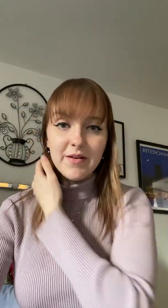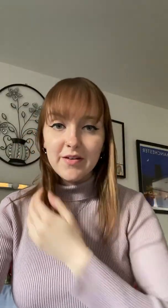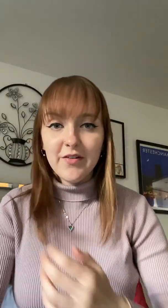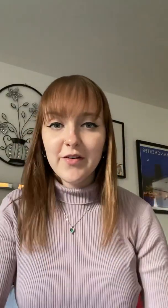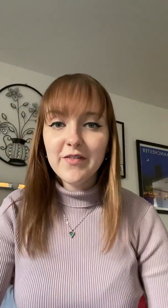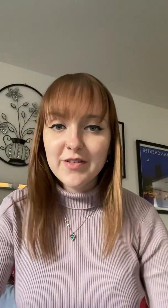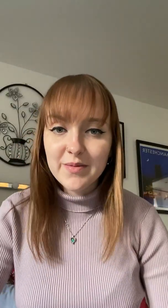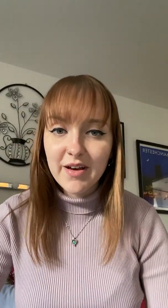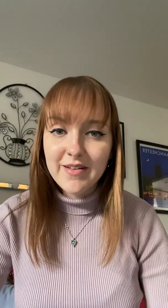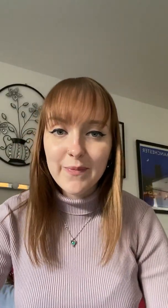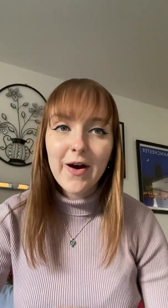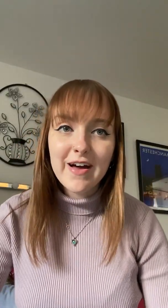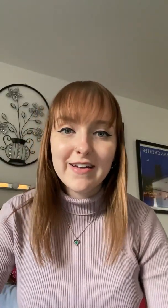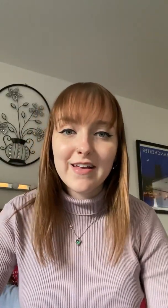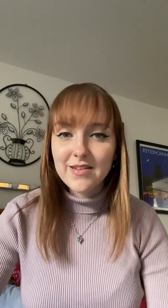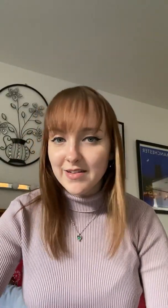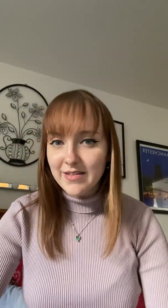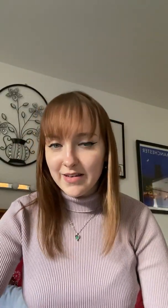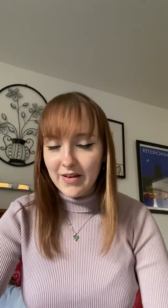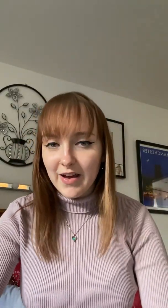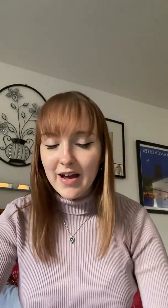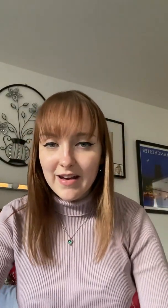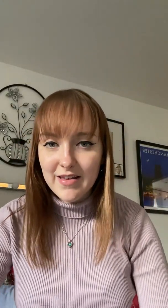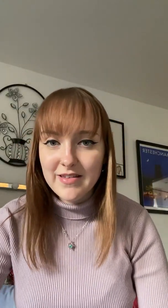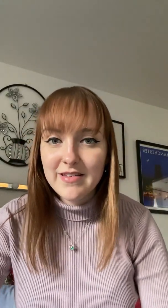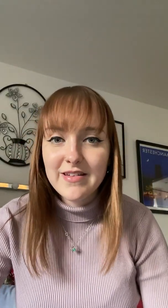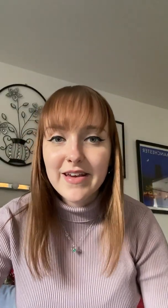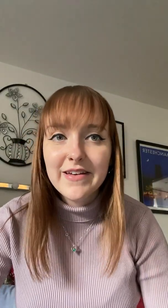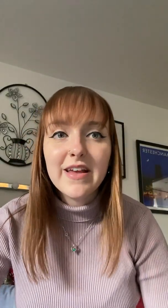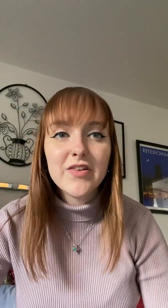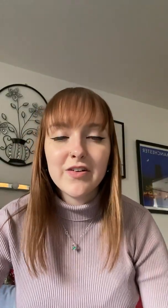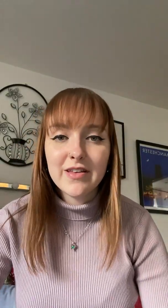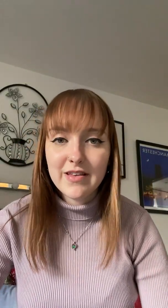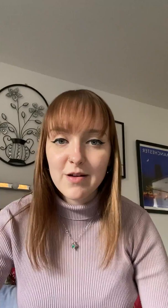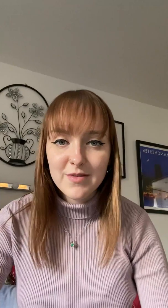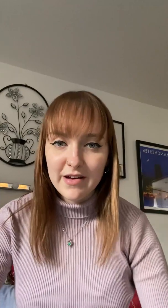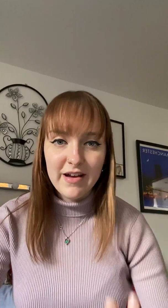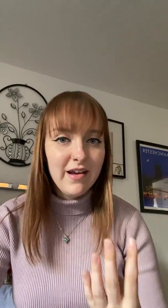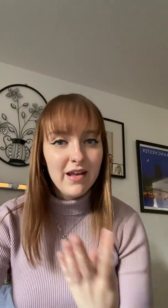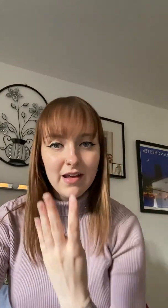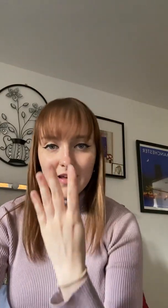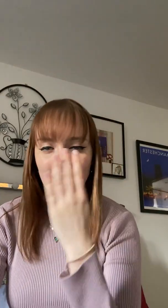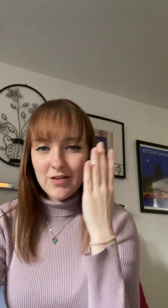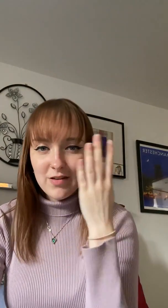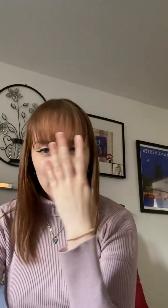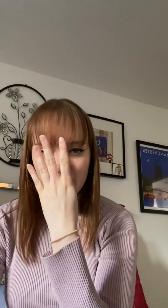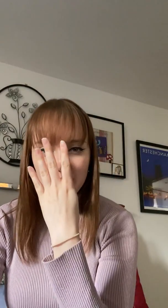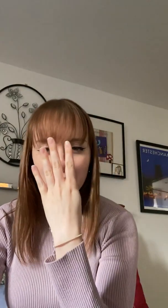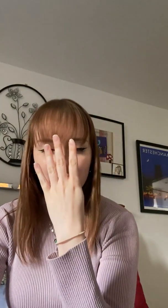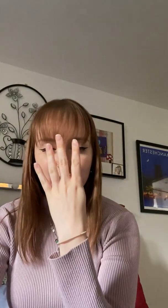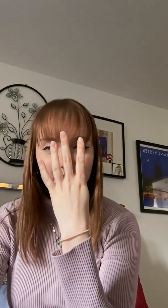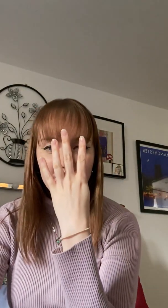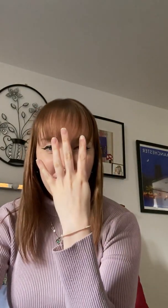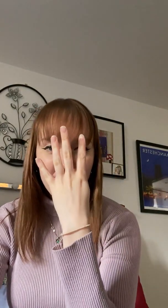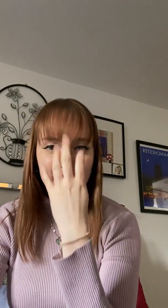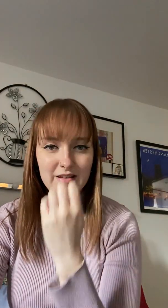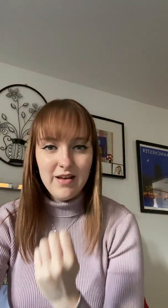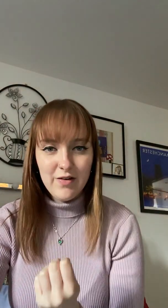to go through with you some signs about adolescence. So adolescence and teenager are the same sign. So you sort of do a 4 in front of your face and grab